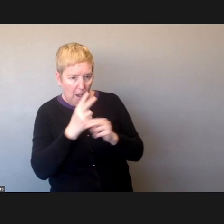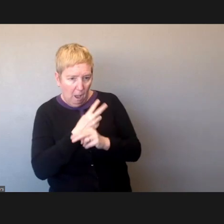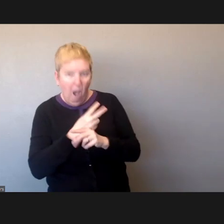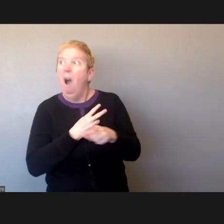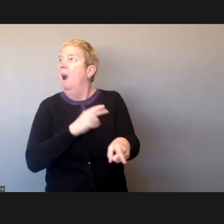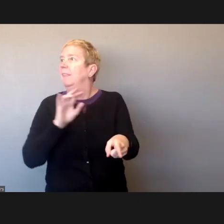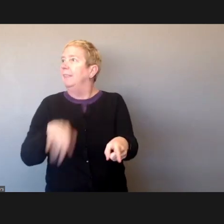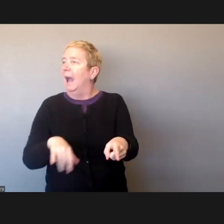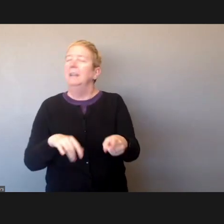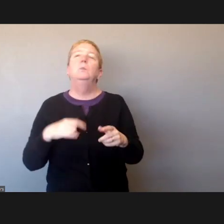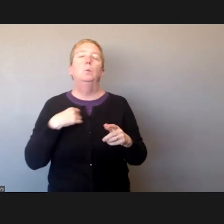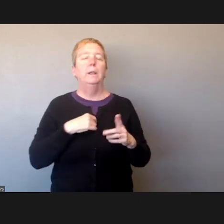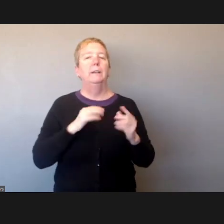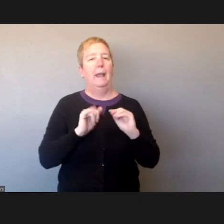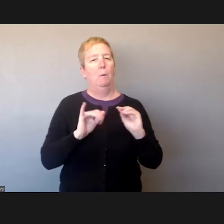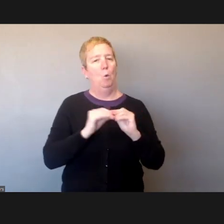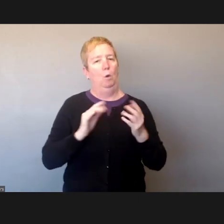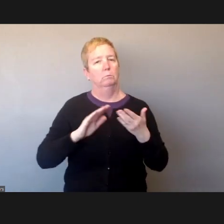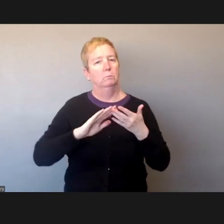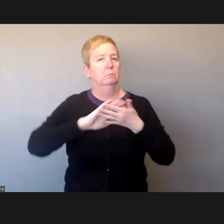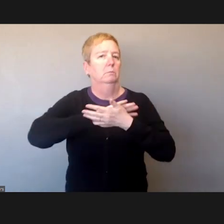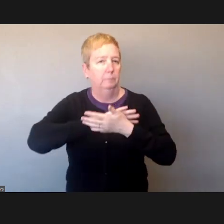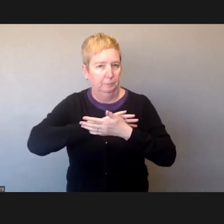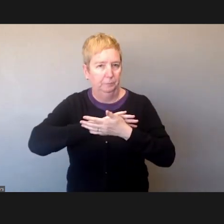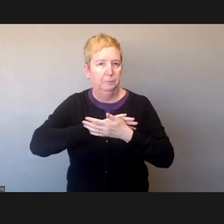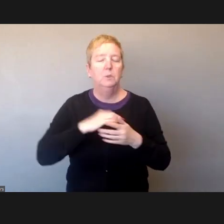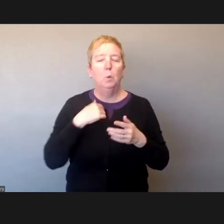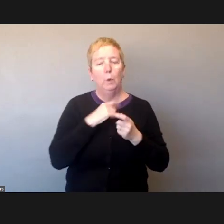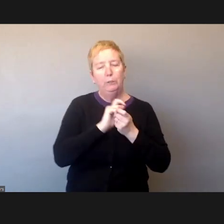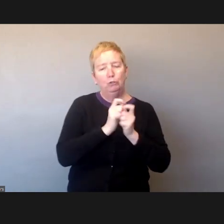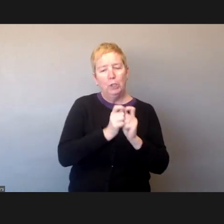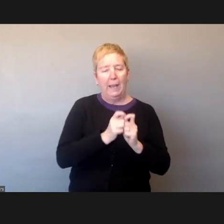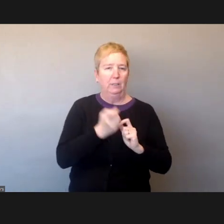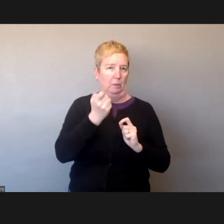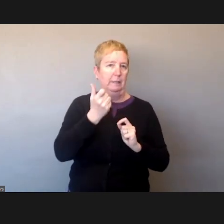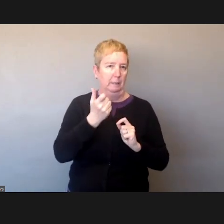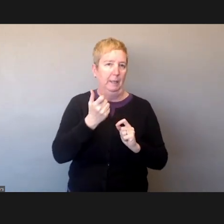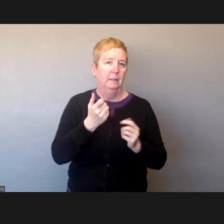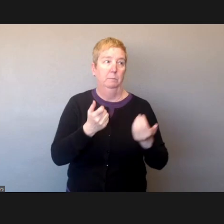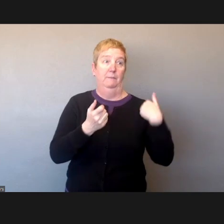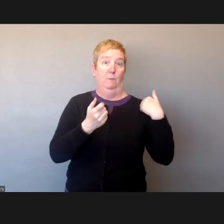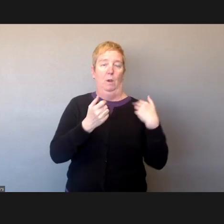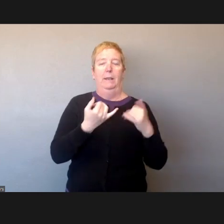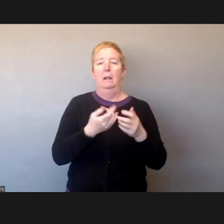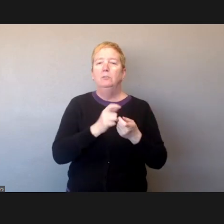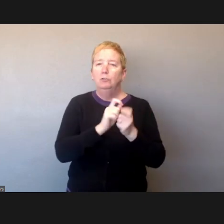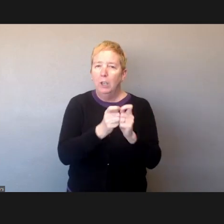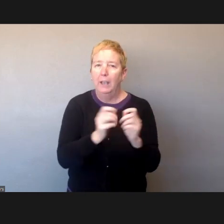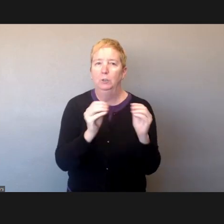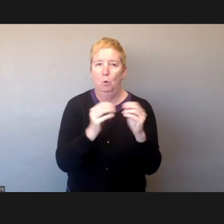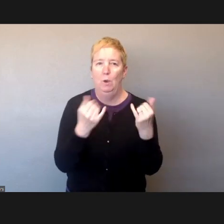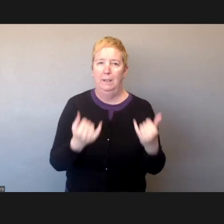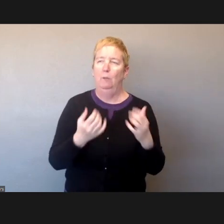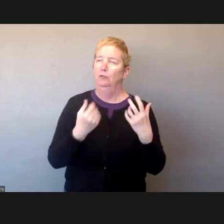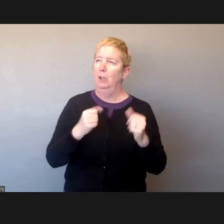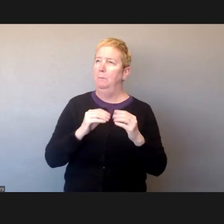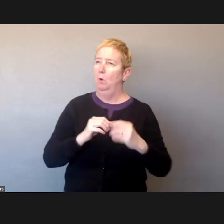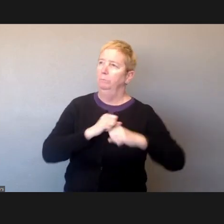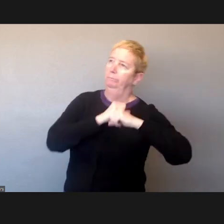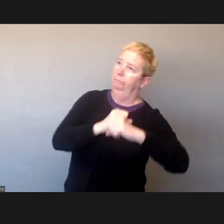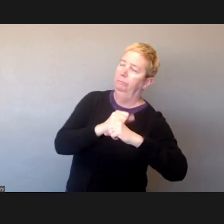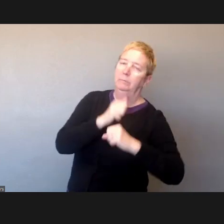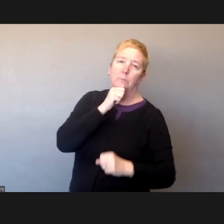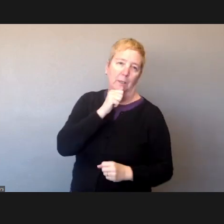So I know we made a slight change to that a while ago, but we're just enforcing that. But I don't think it'll be